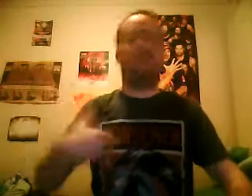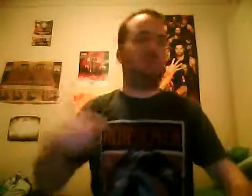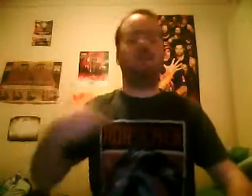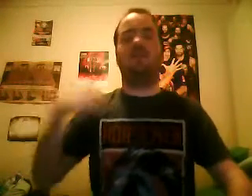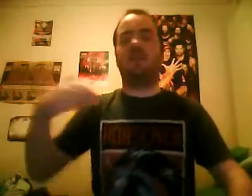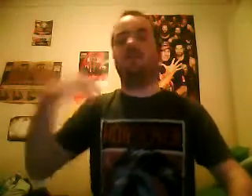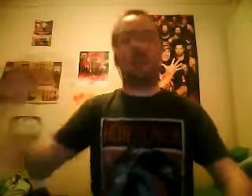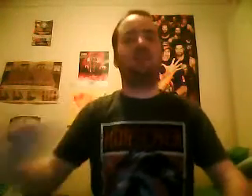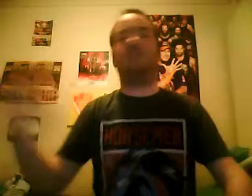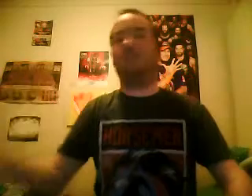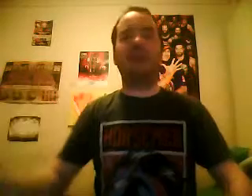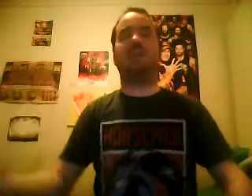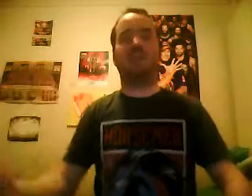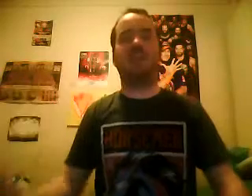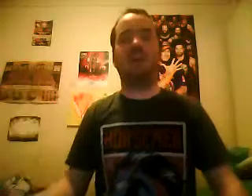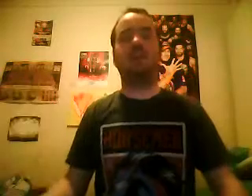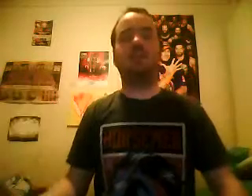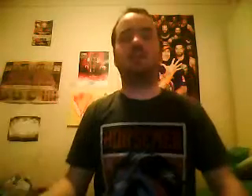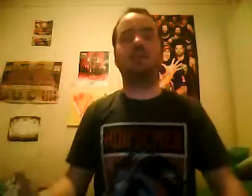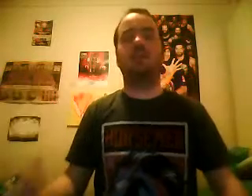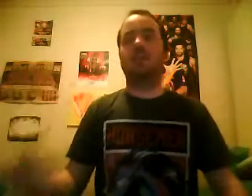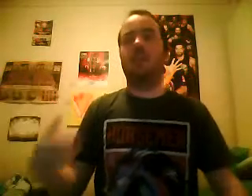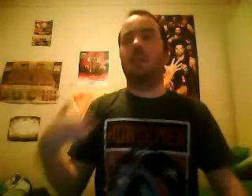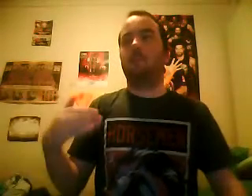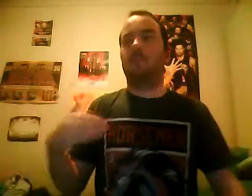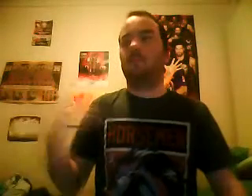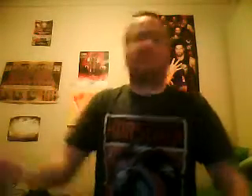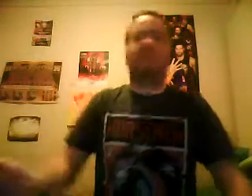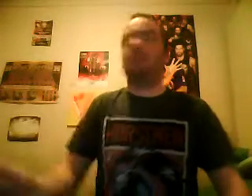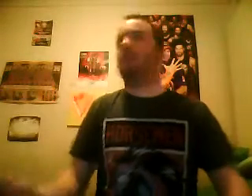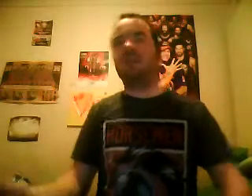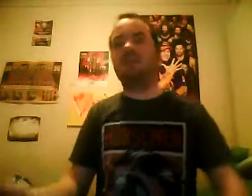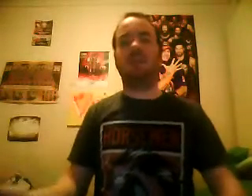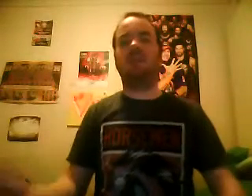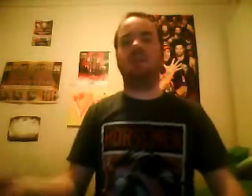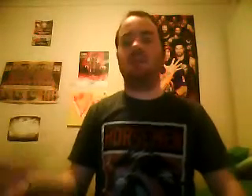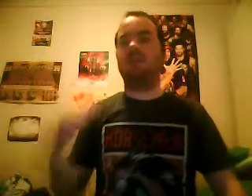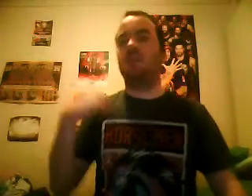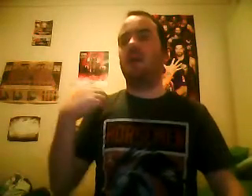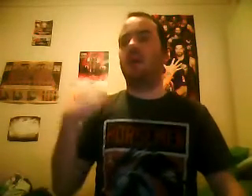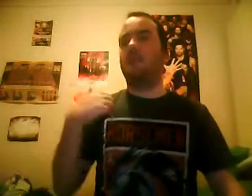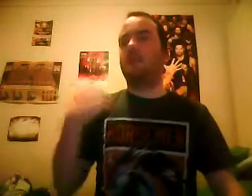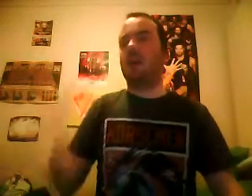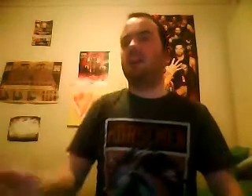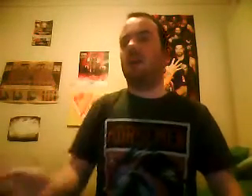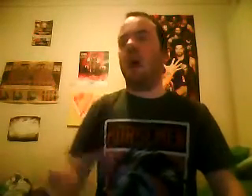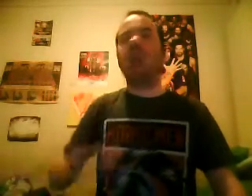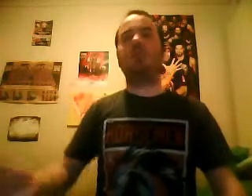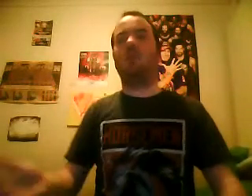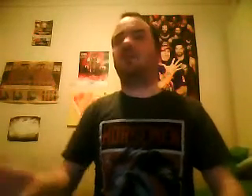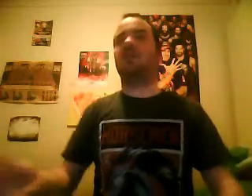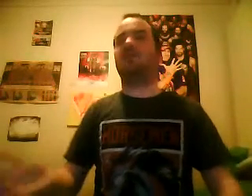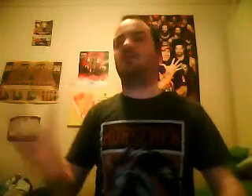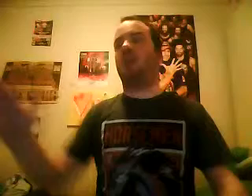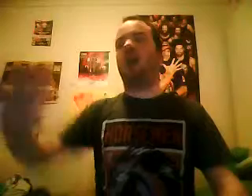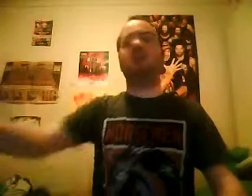front cover of a magazine cover. Muscle and Fitness, I believe it is. But I don't want this. I don't want